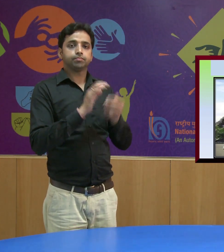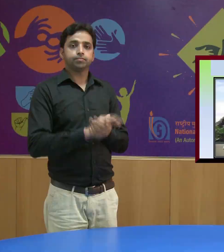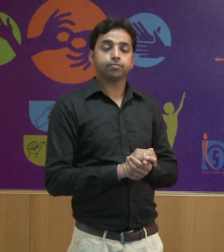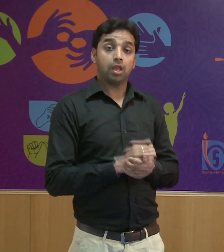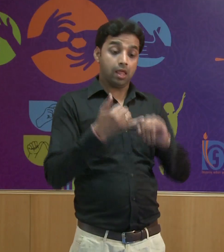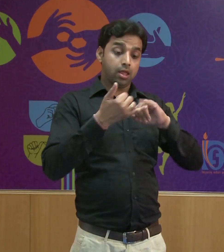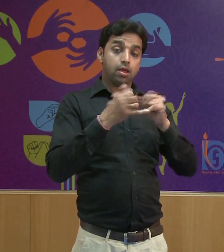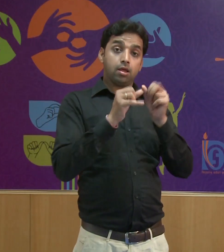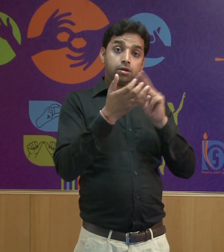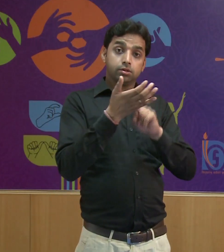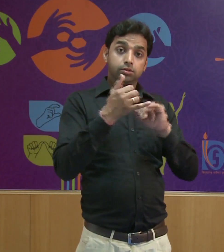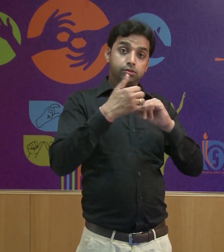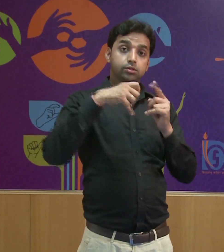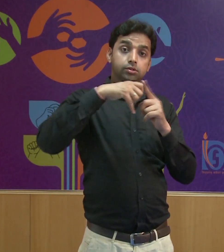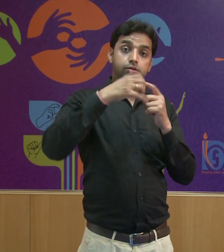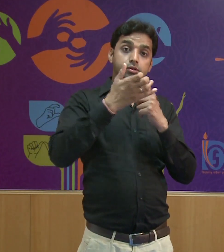Sanskrit shlokas